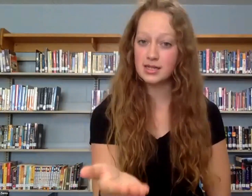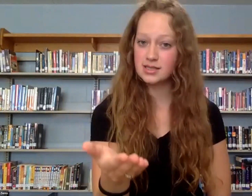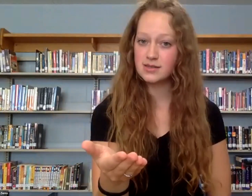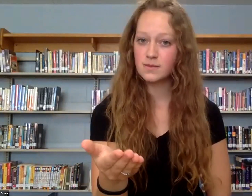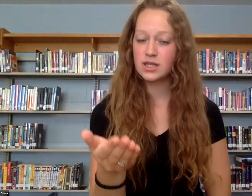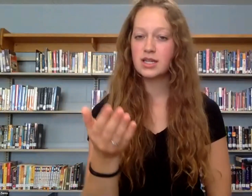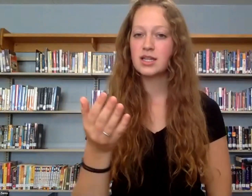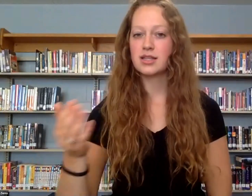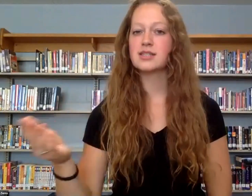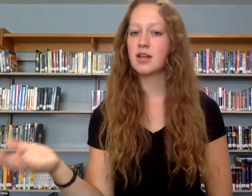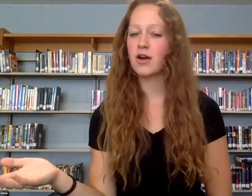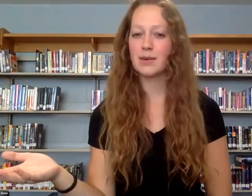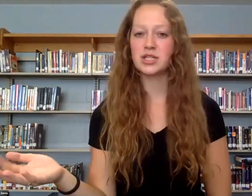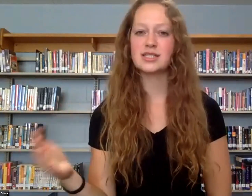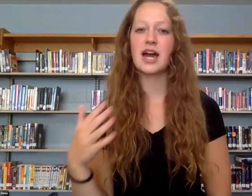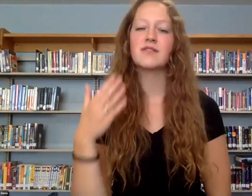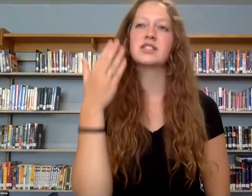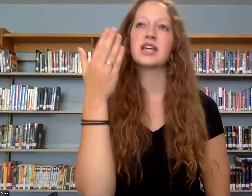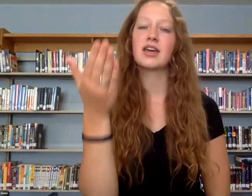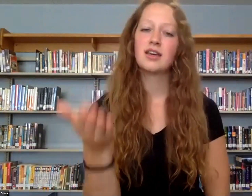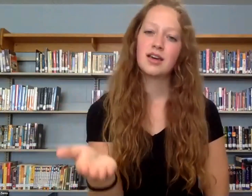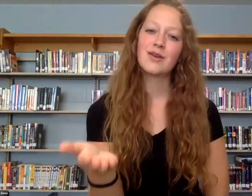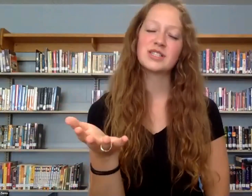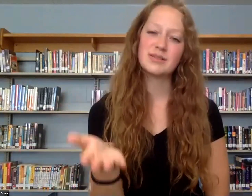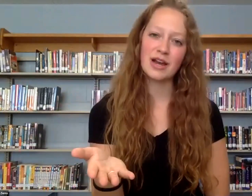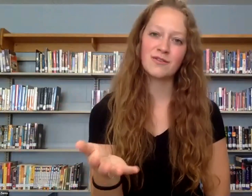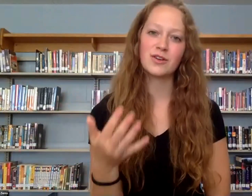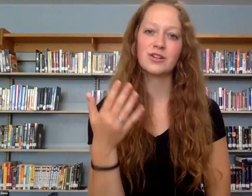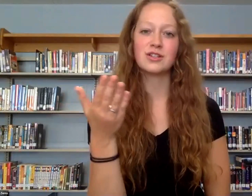this. That's another option. It's kind of just like a respectful,